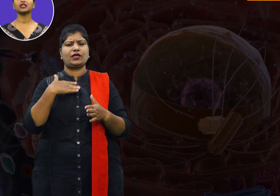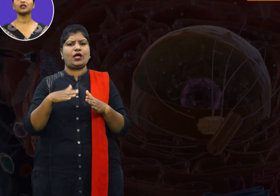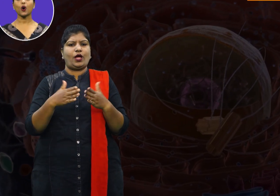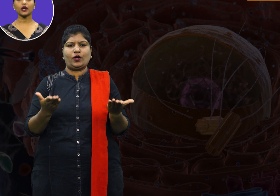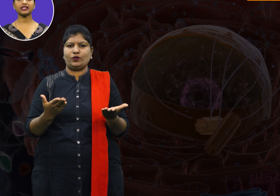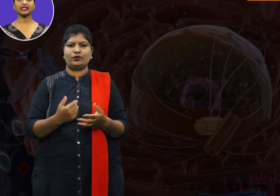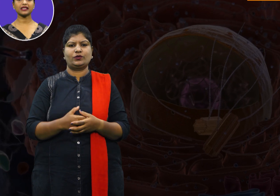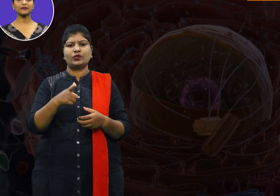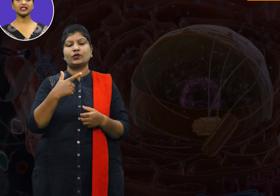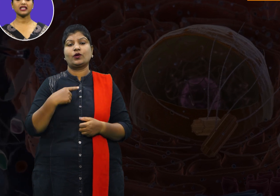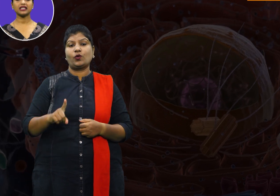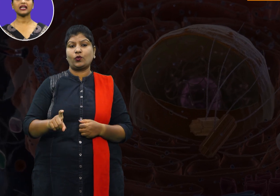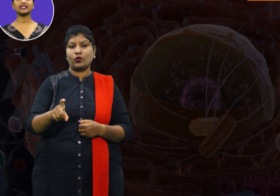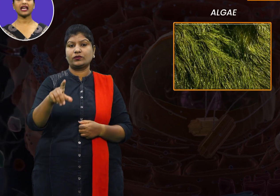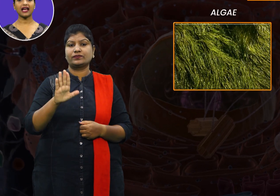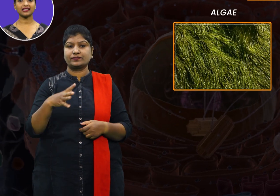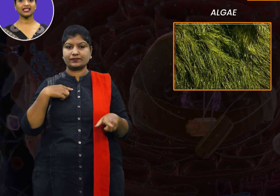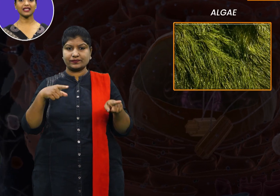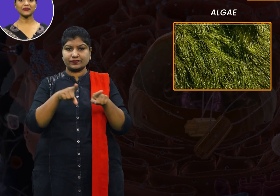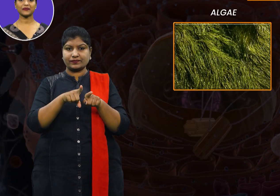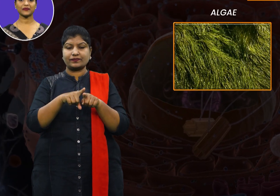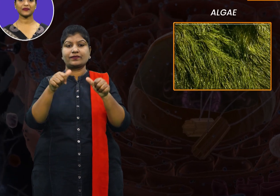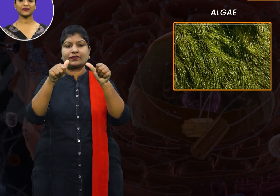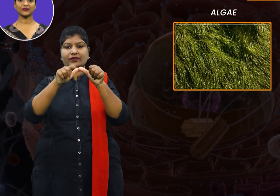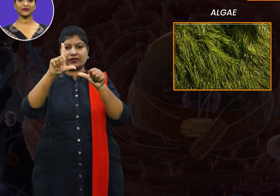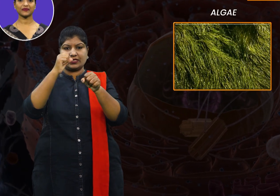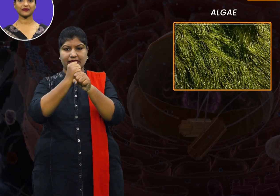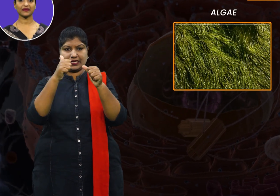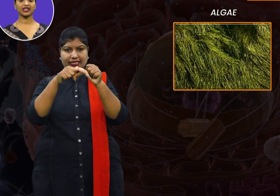However, organisms like algae,